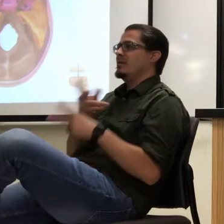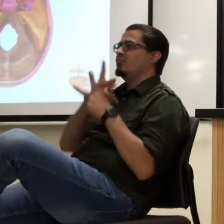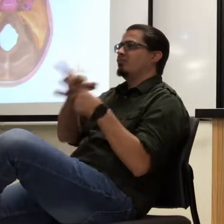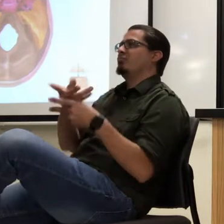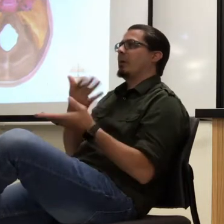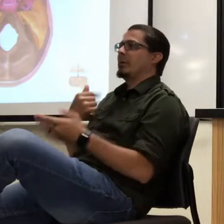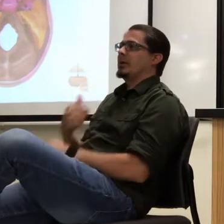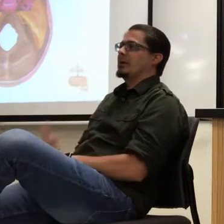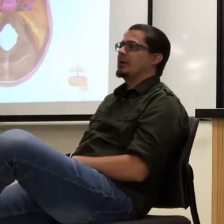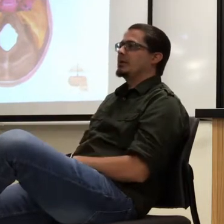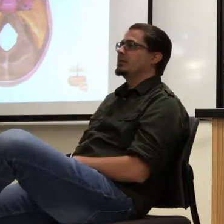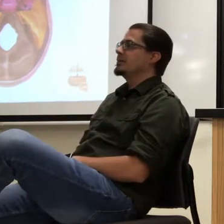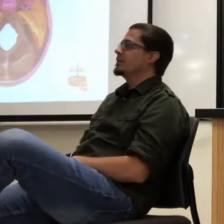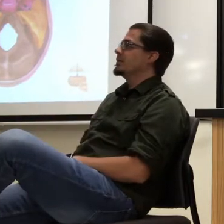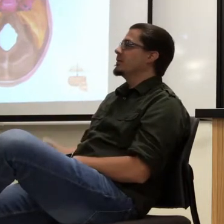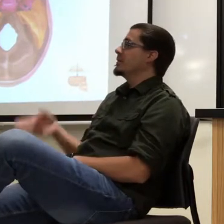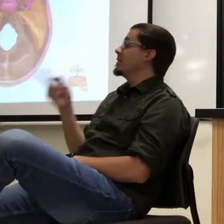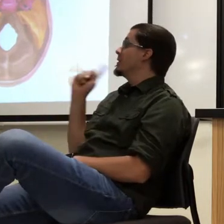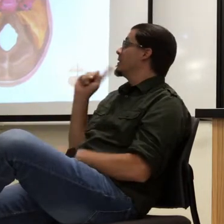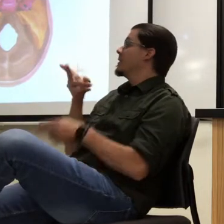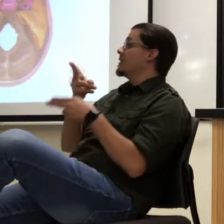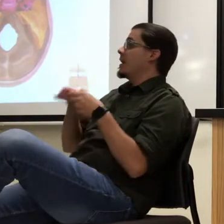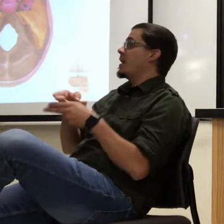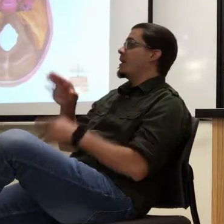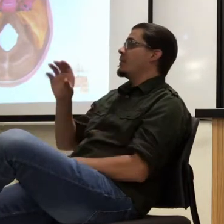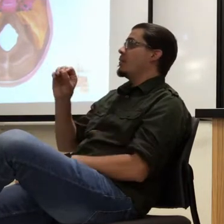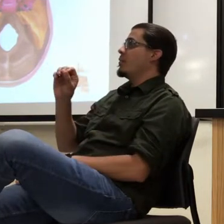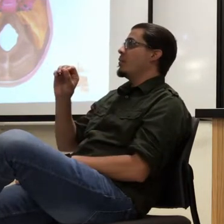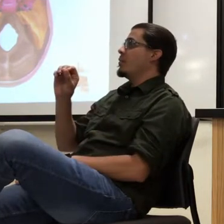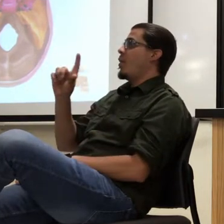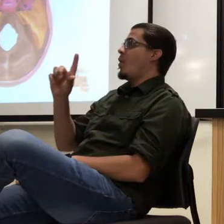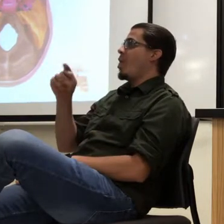its name is ophthalmic nerve.